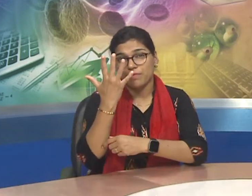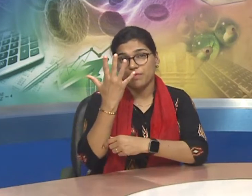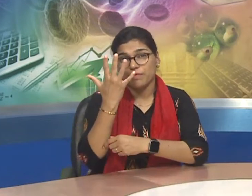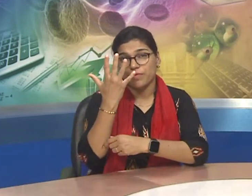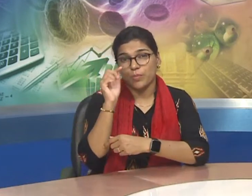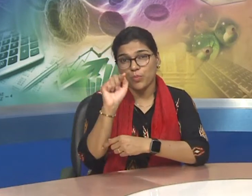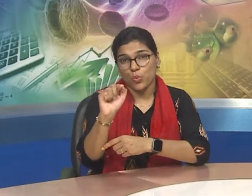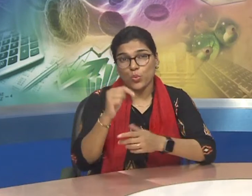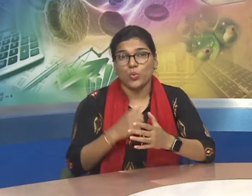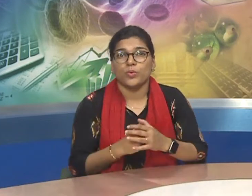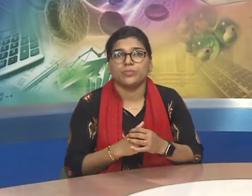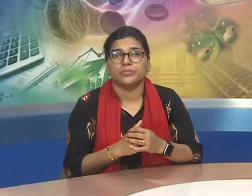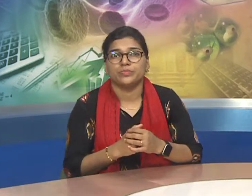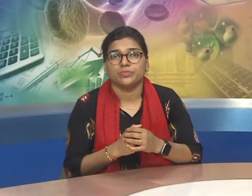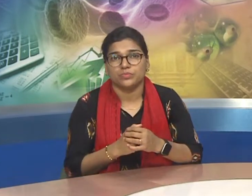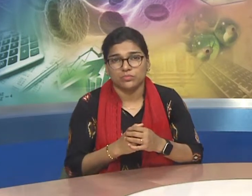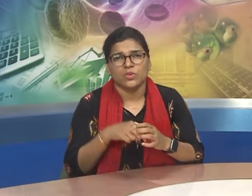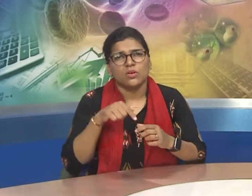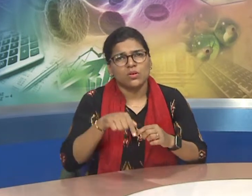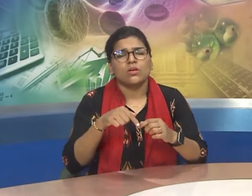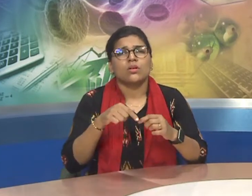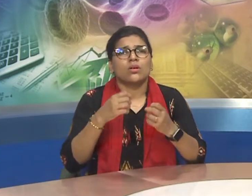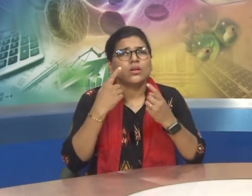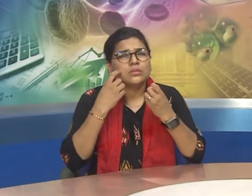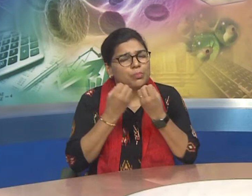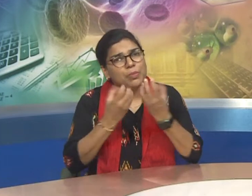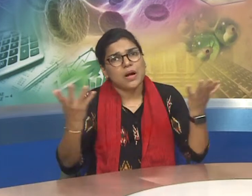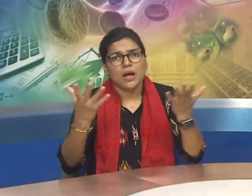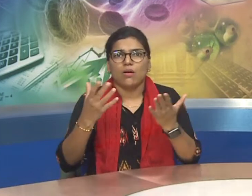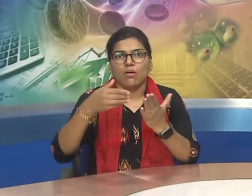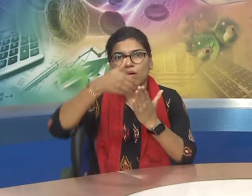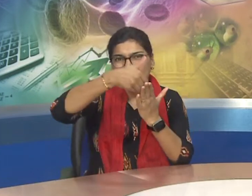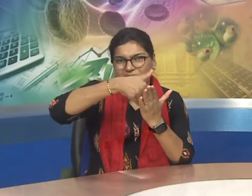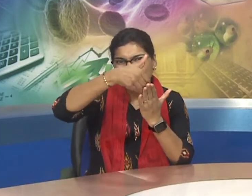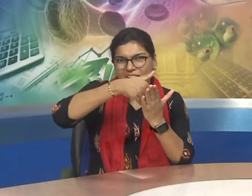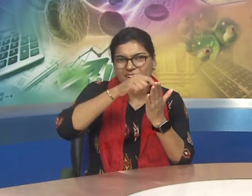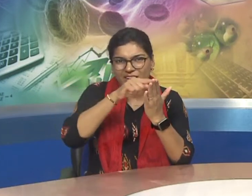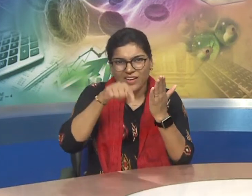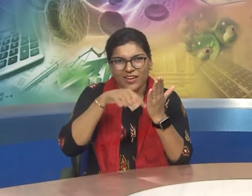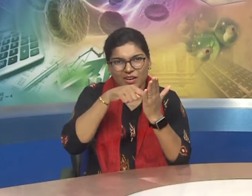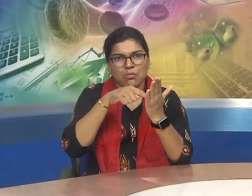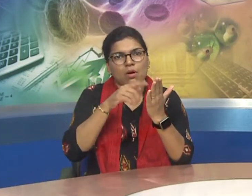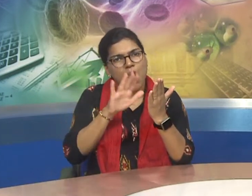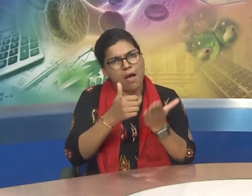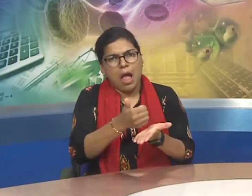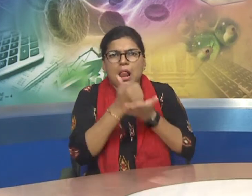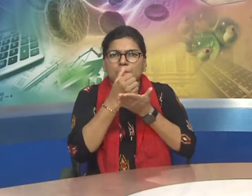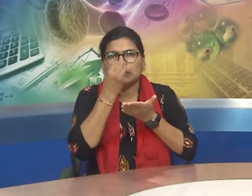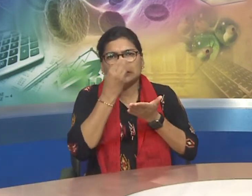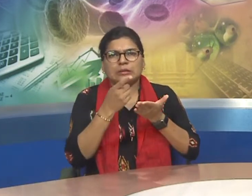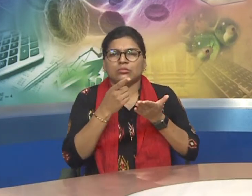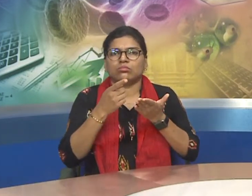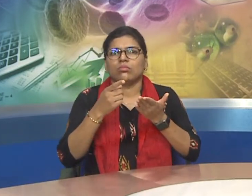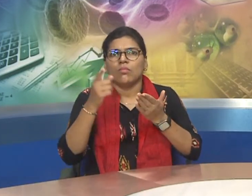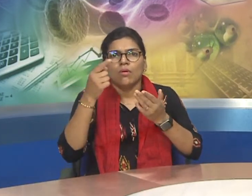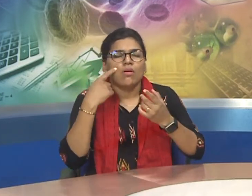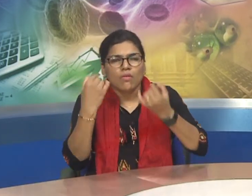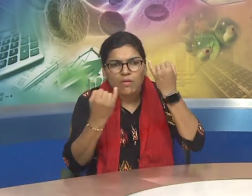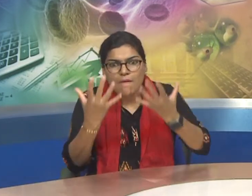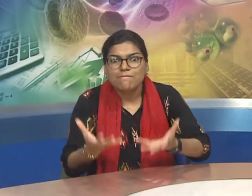Point number 5, the automated library system allows users to use search